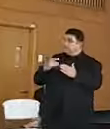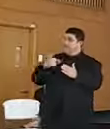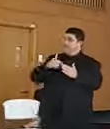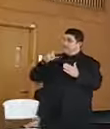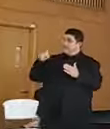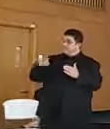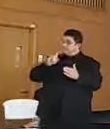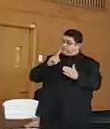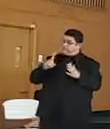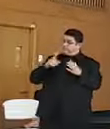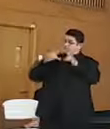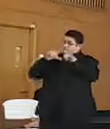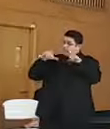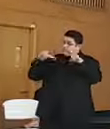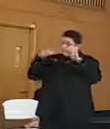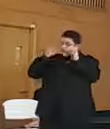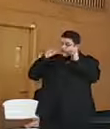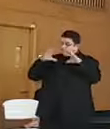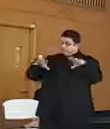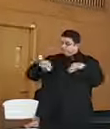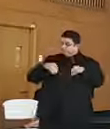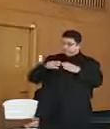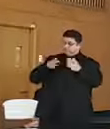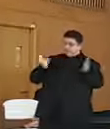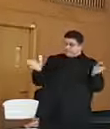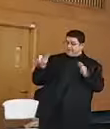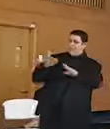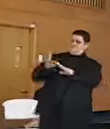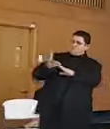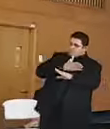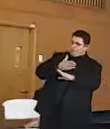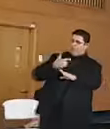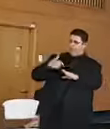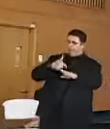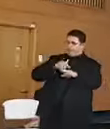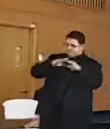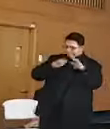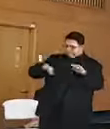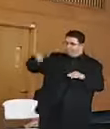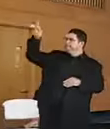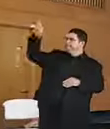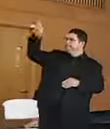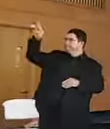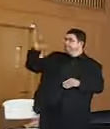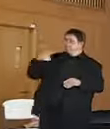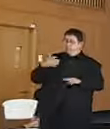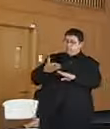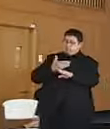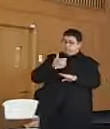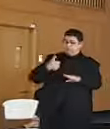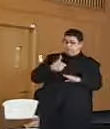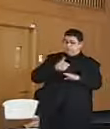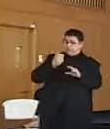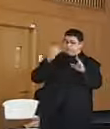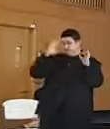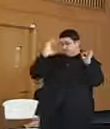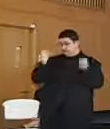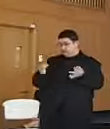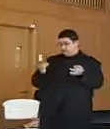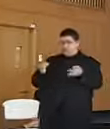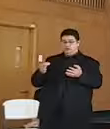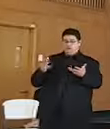more widely adopted before we get into trouble. Because once we make a public health decision, whether it's wearing a mask or abiding by our public